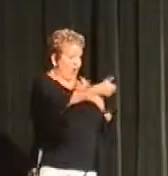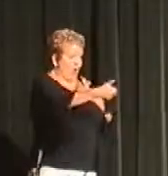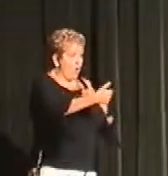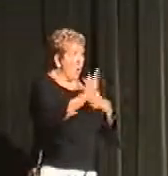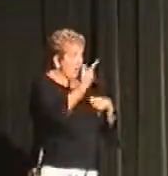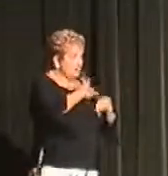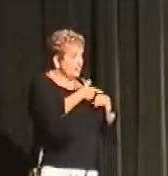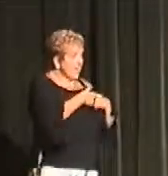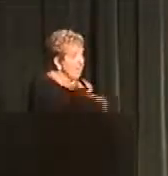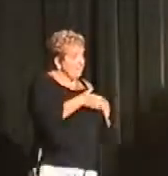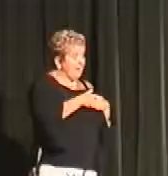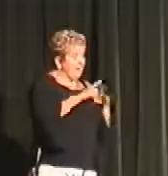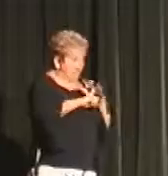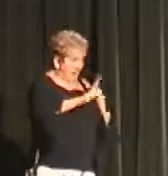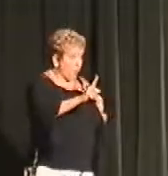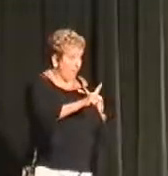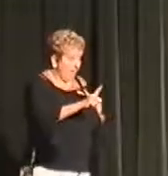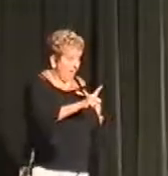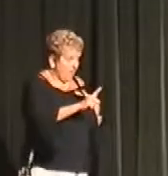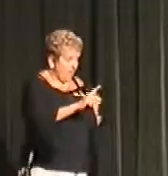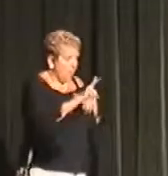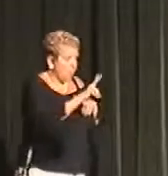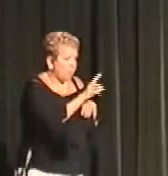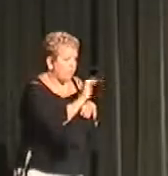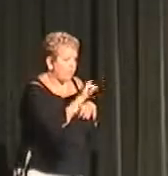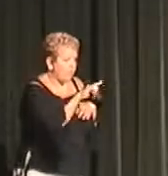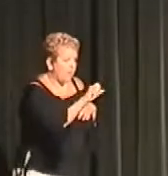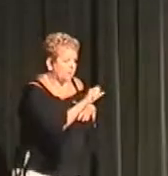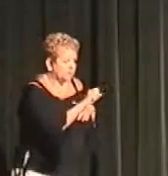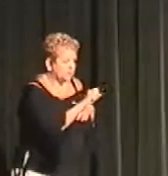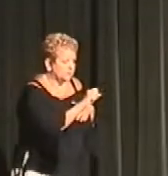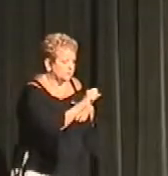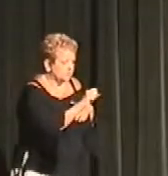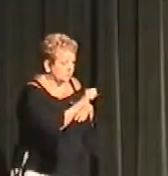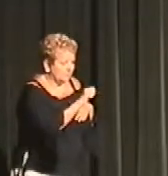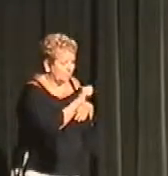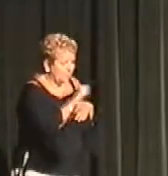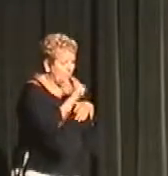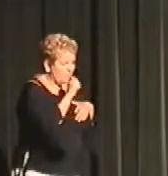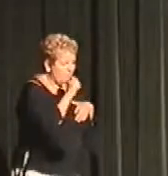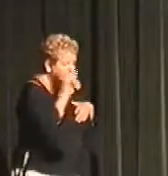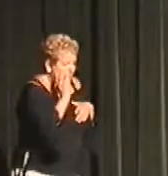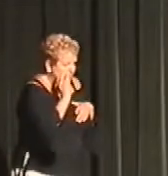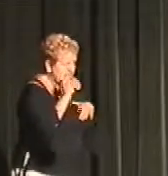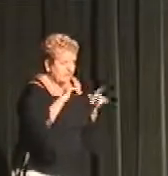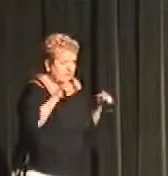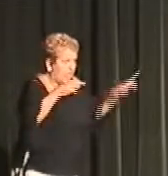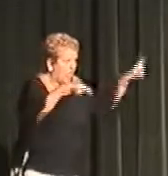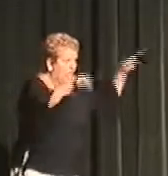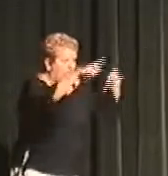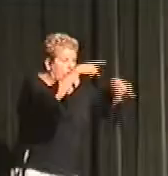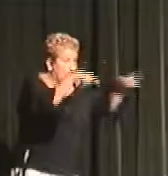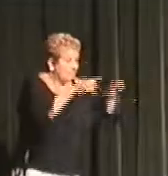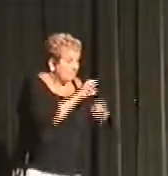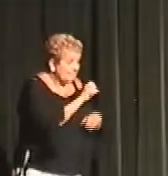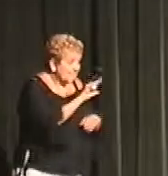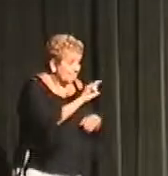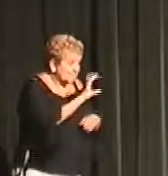made it 3 miles east to Culver City. So I really wasn't a geographic, you know, kind of a person. So San Francisco is about 8 hours drive. So we drove to